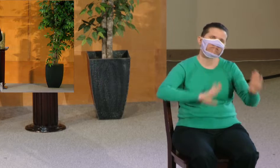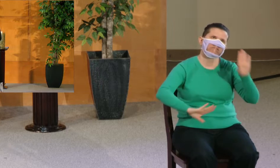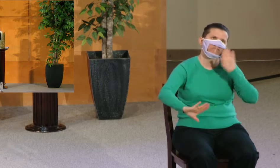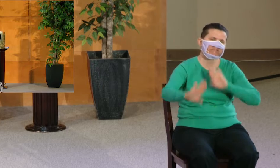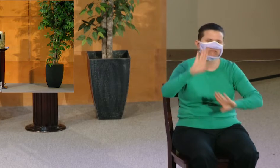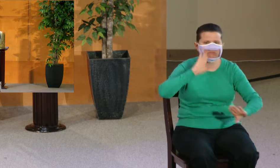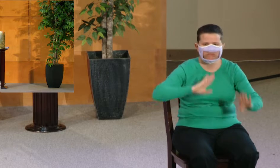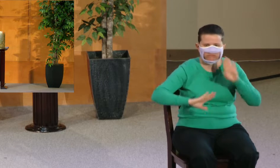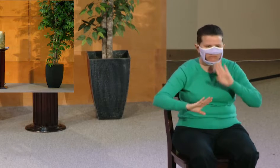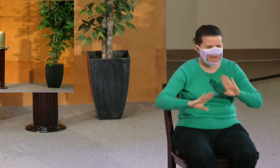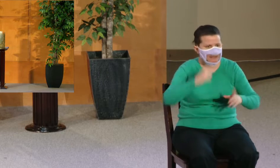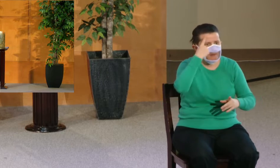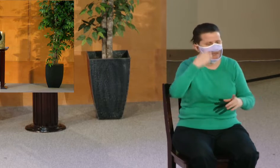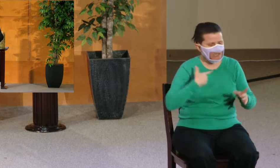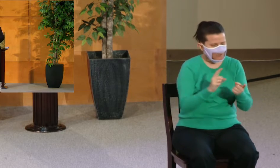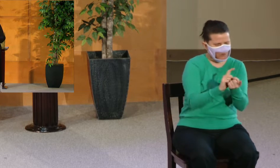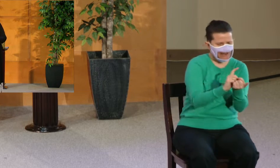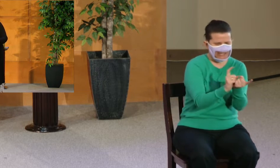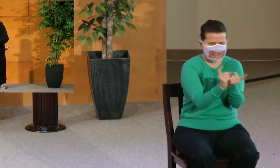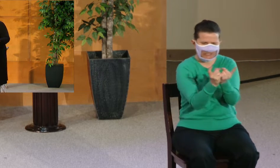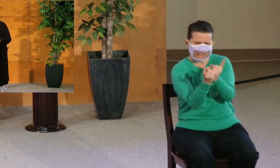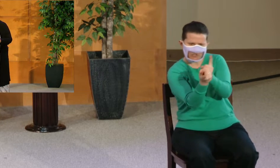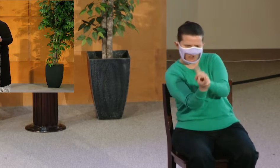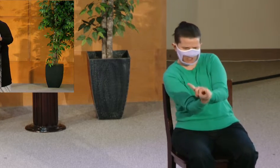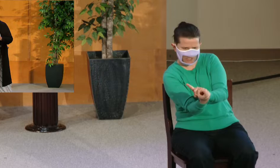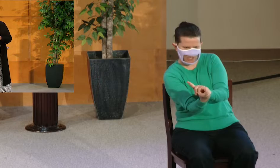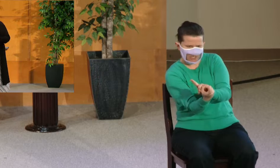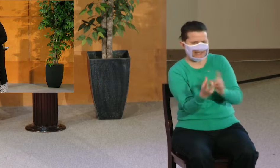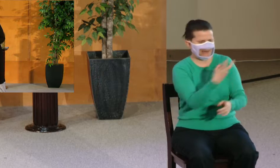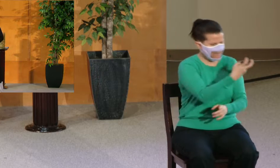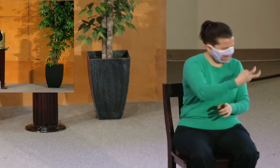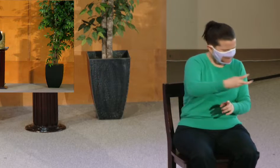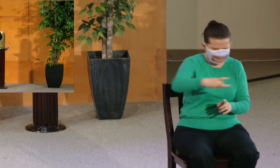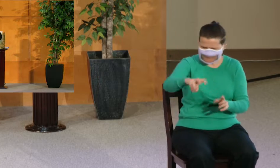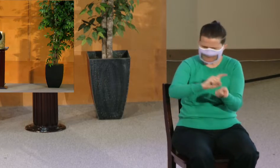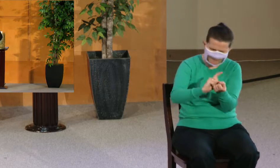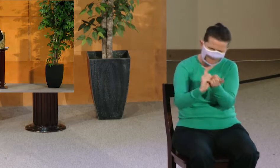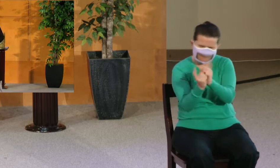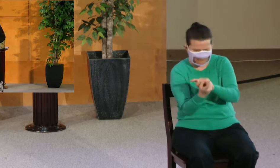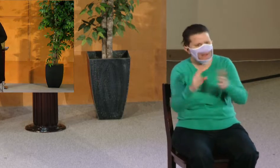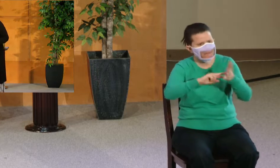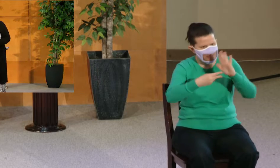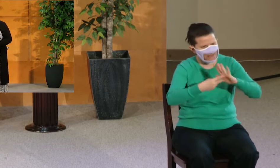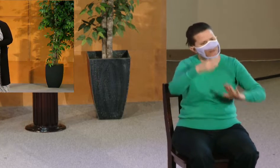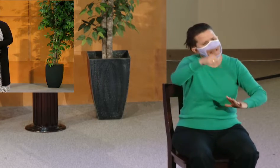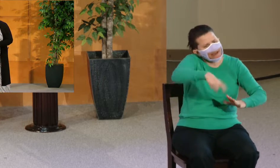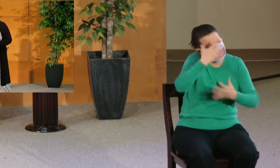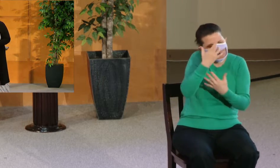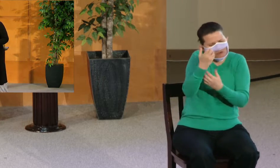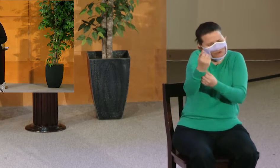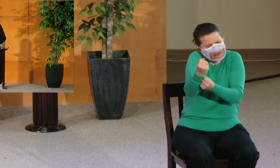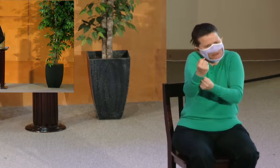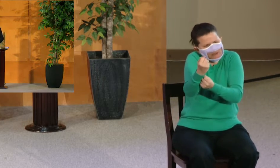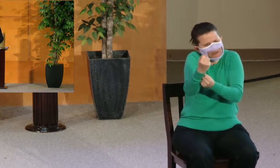over time and requires that we put our trust in divine order. And part of that